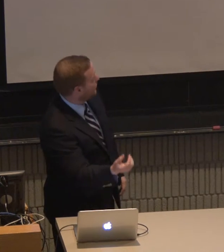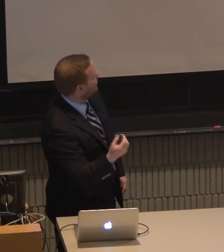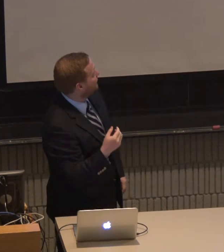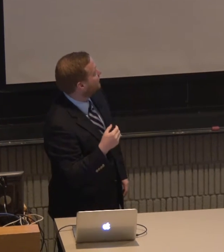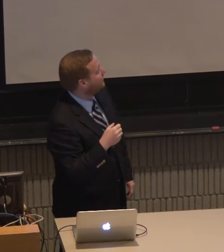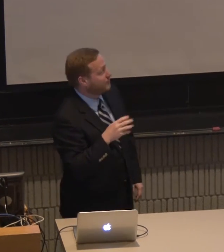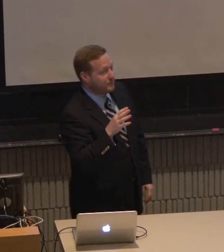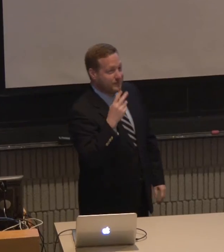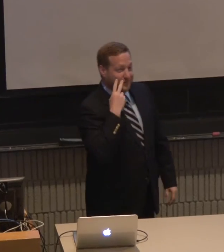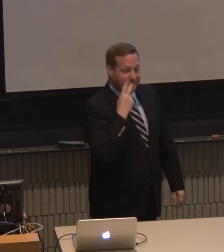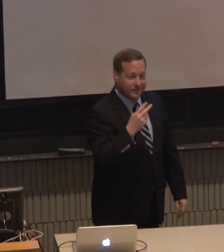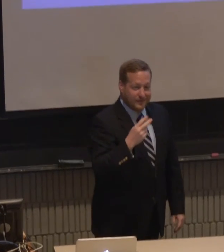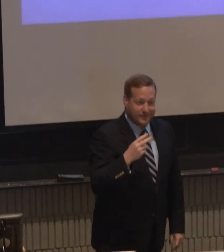up.